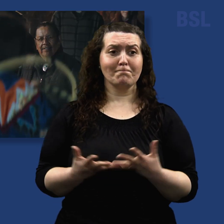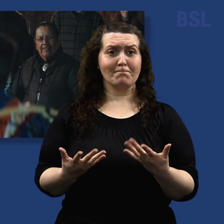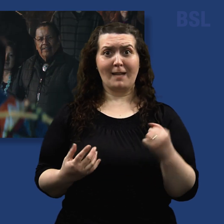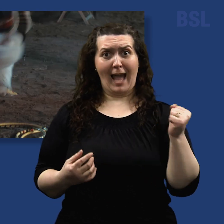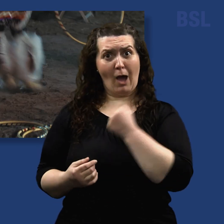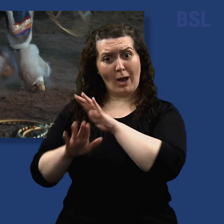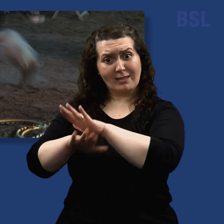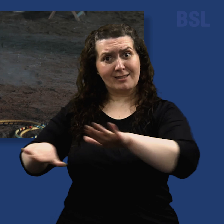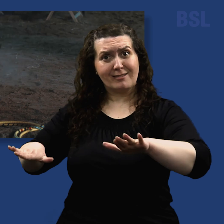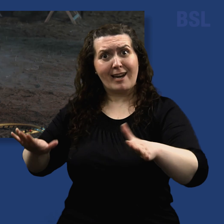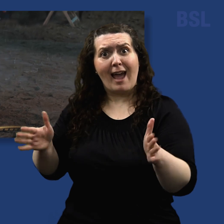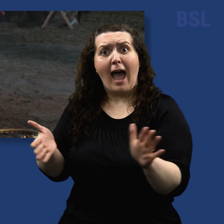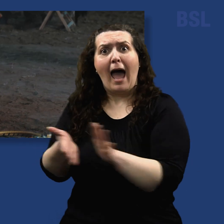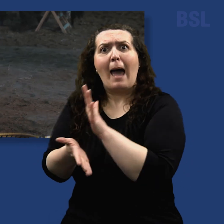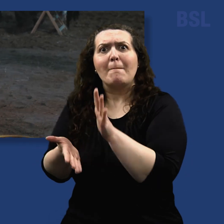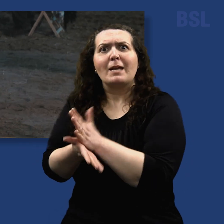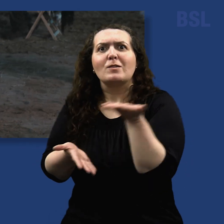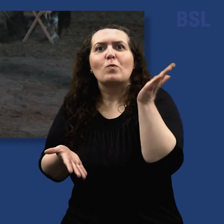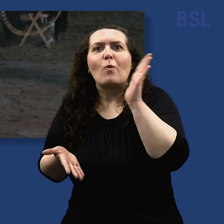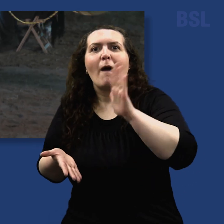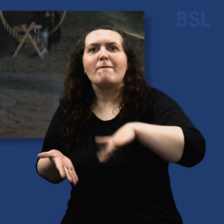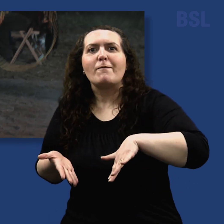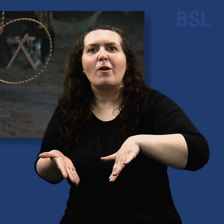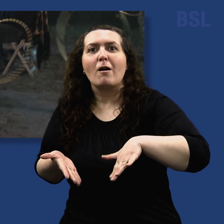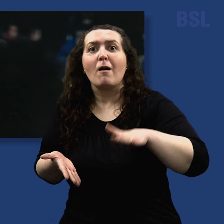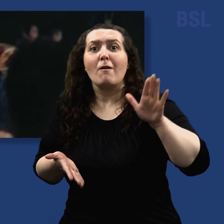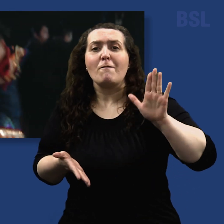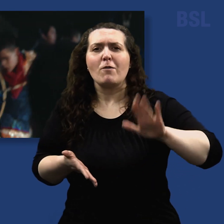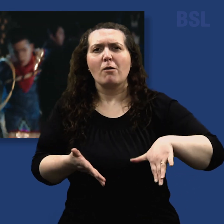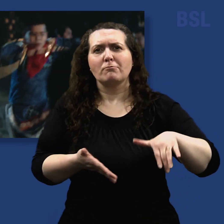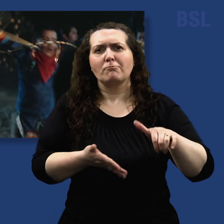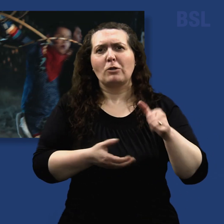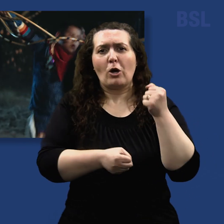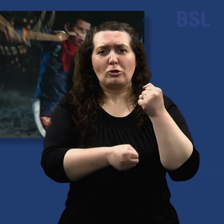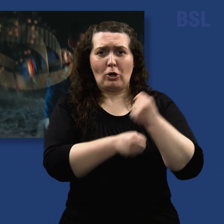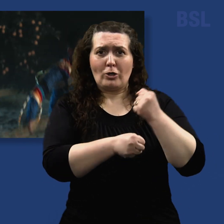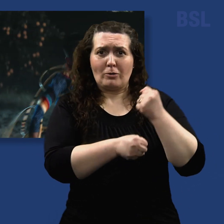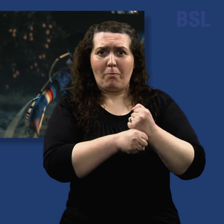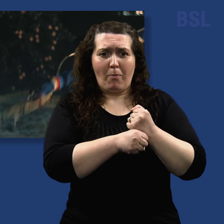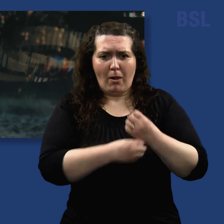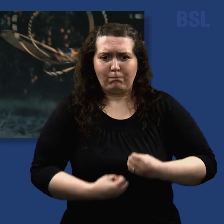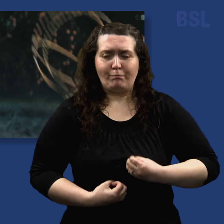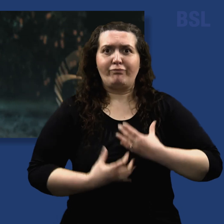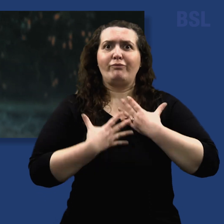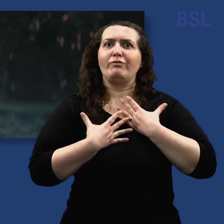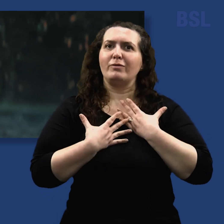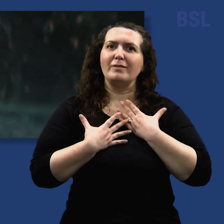Our children's happiness depends on their ability to hear and love the beautiful music of the gospel.